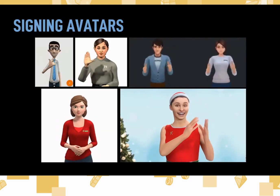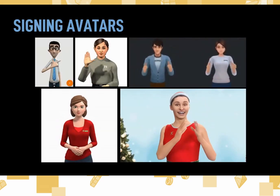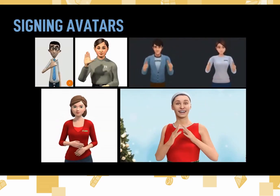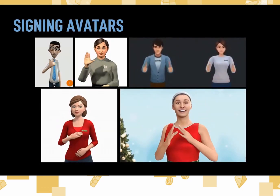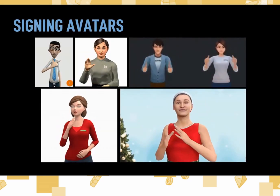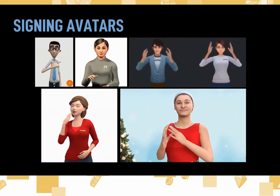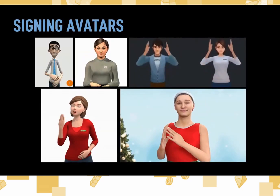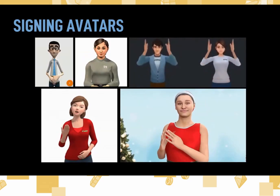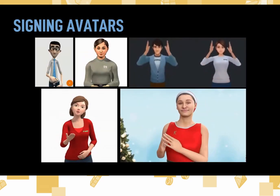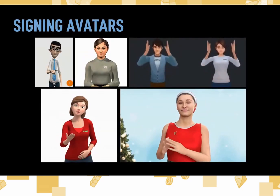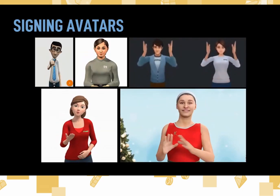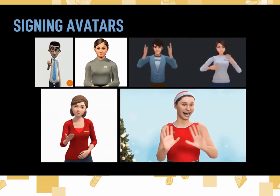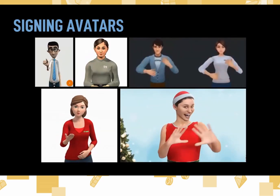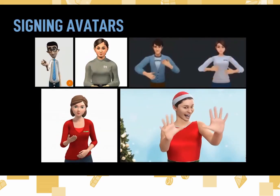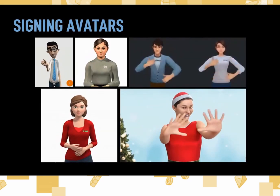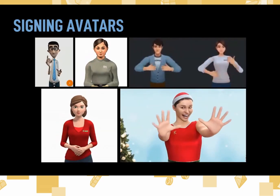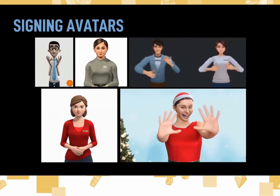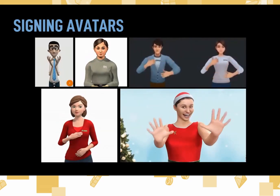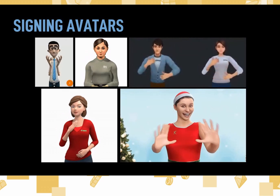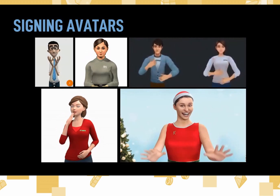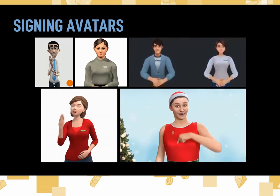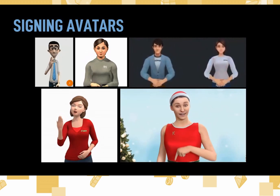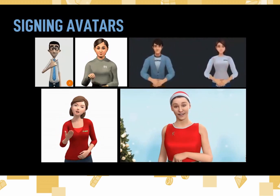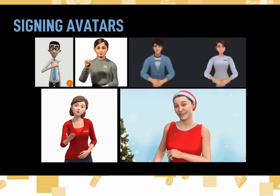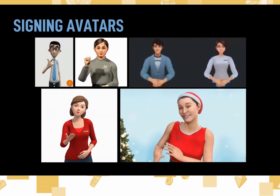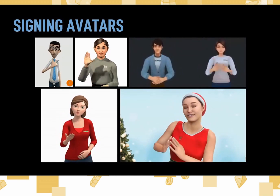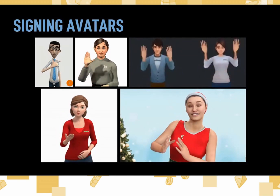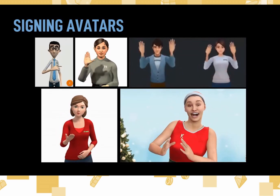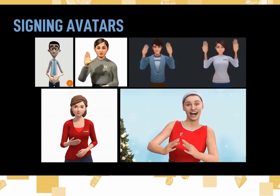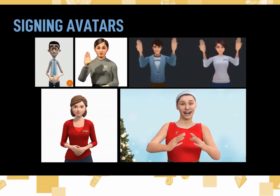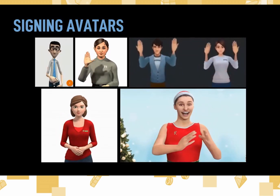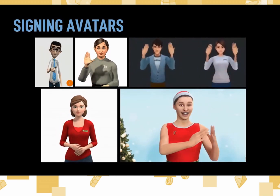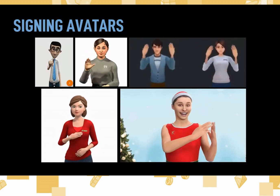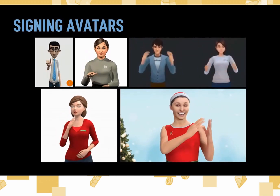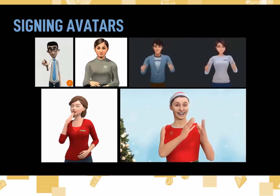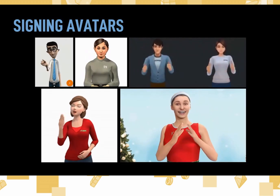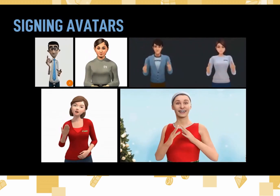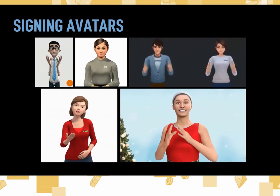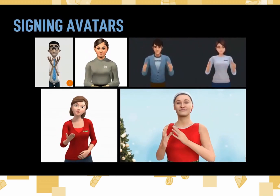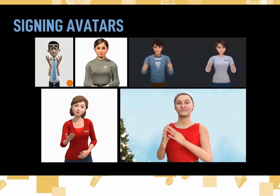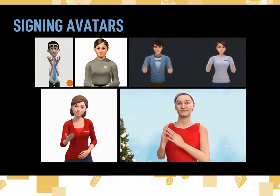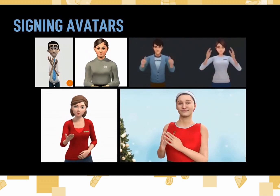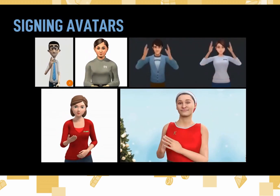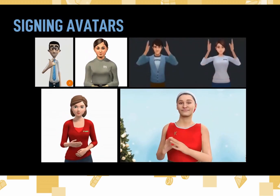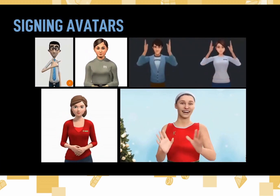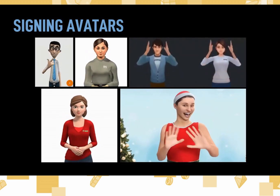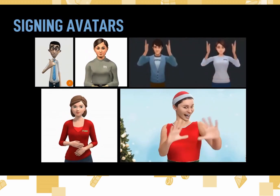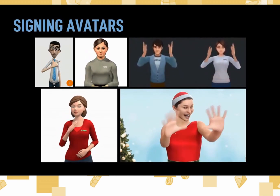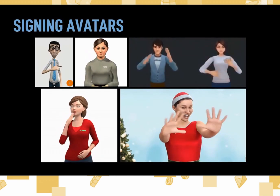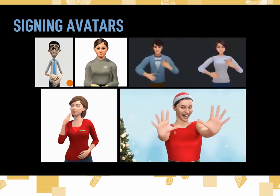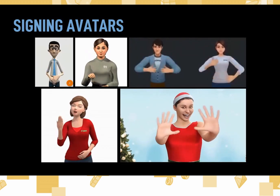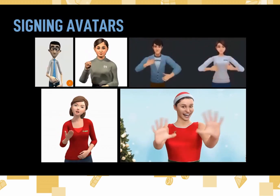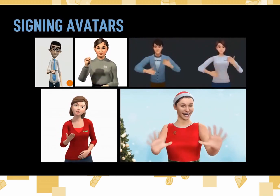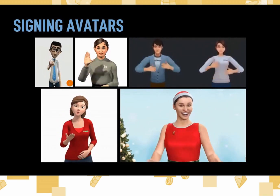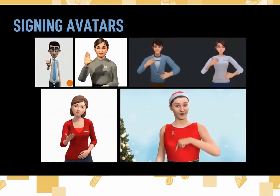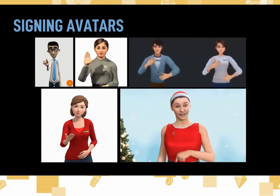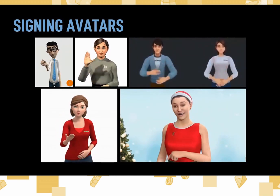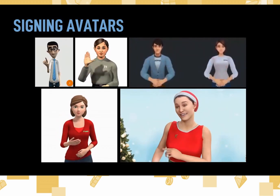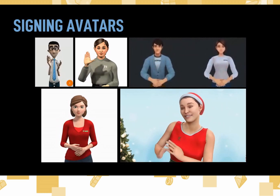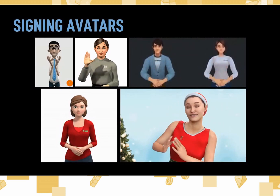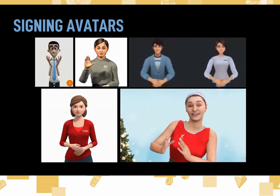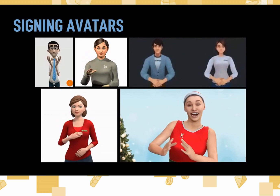So signing avatars are nothing new. They've been around for a while, and historically they haven't always been